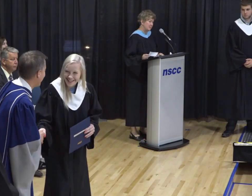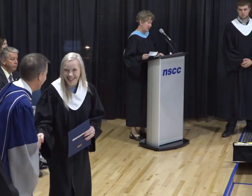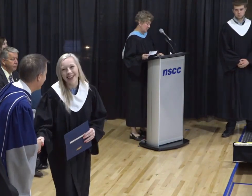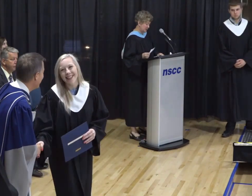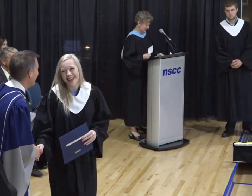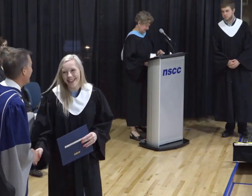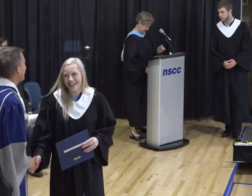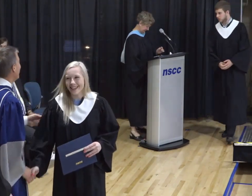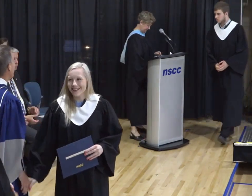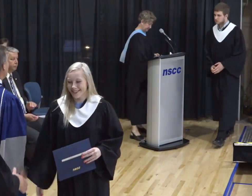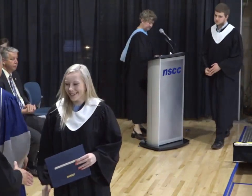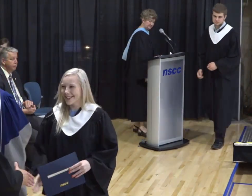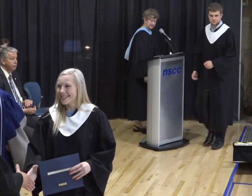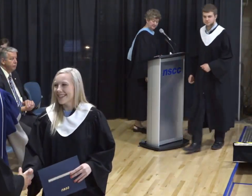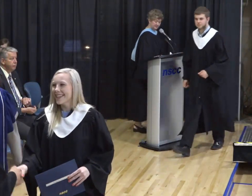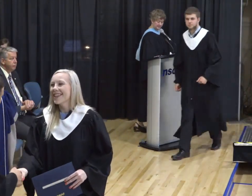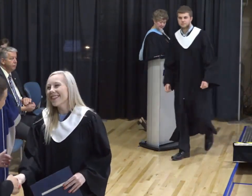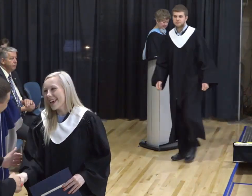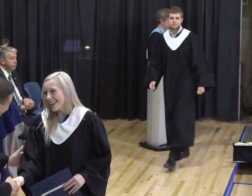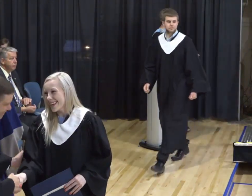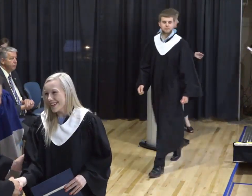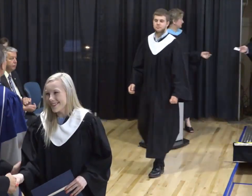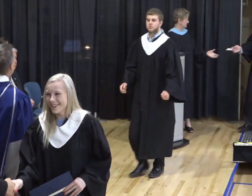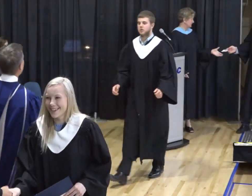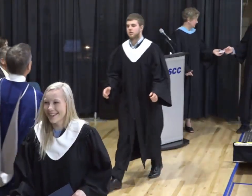Brett Pemberton.